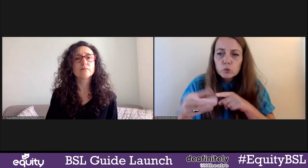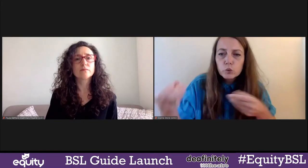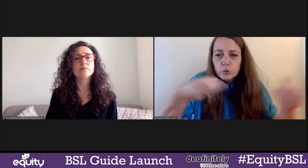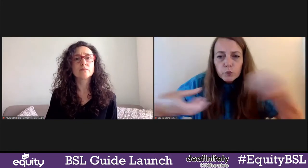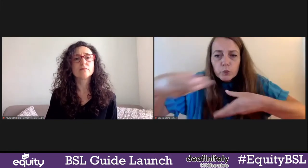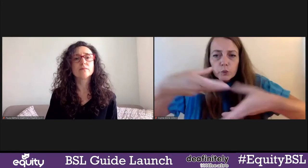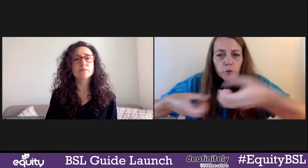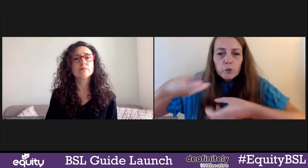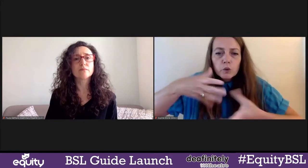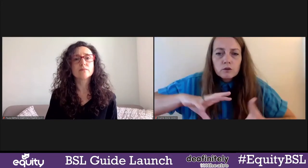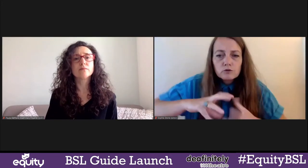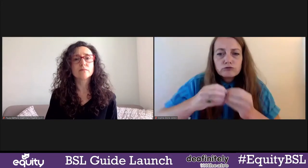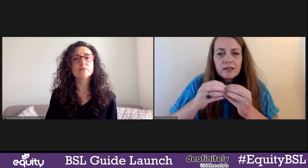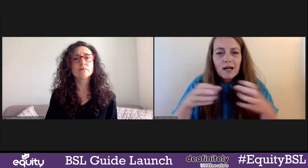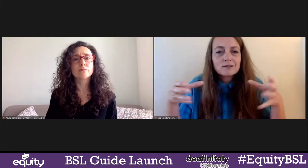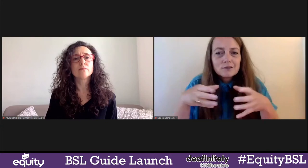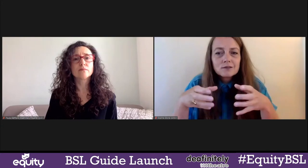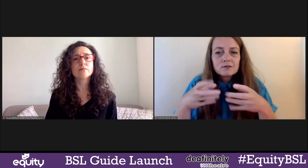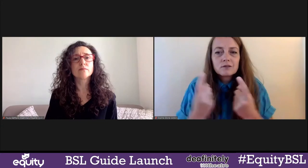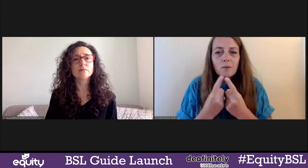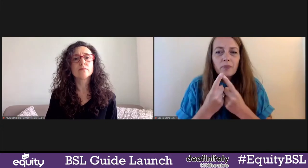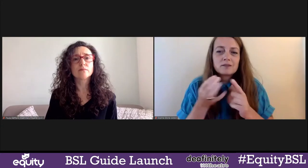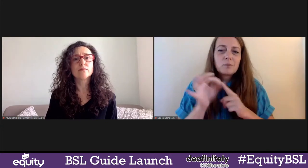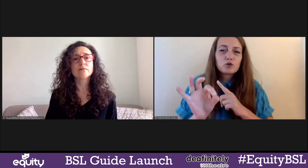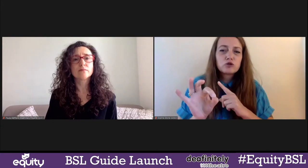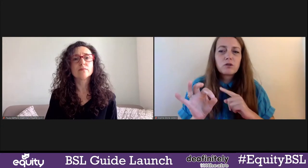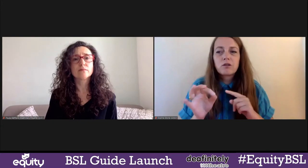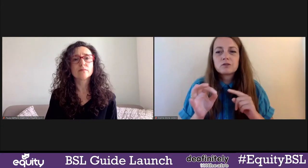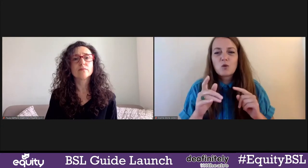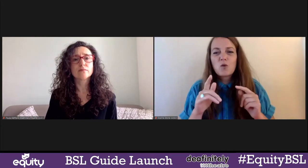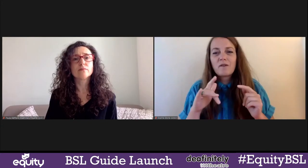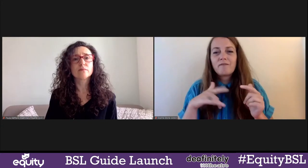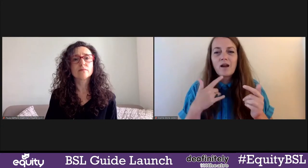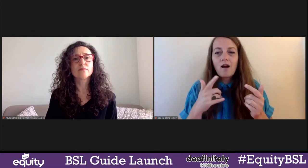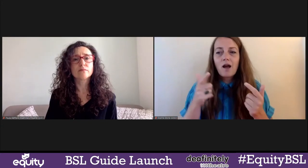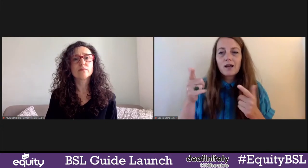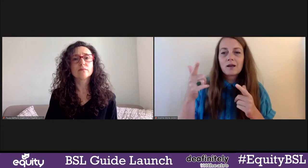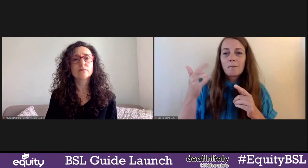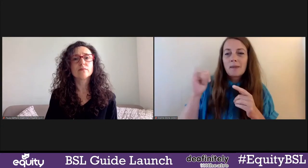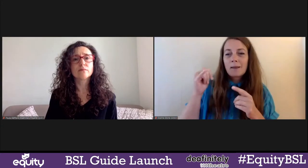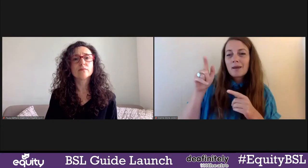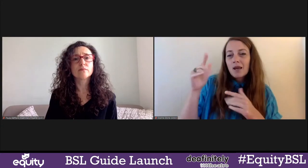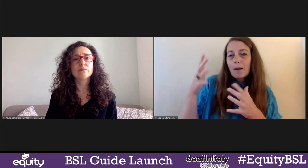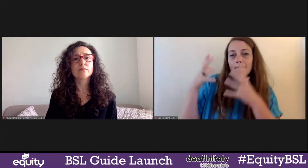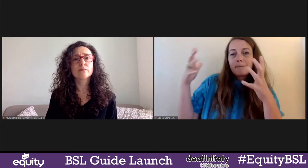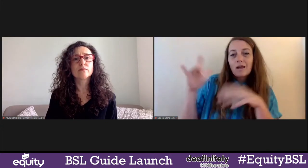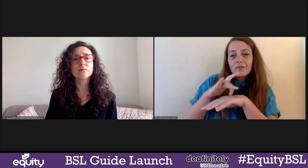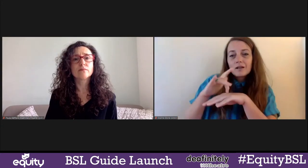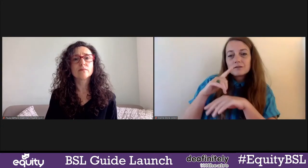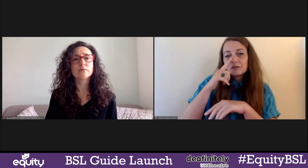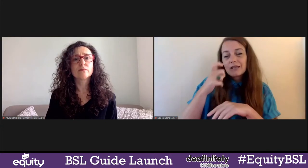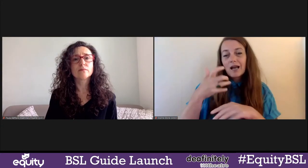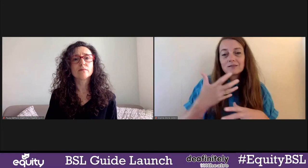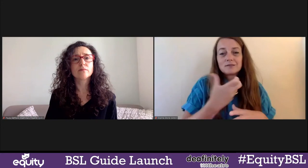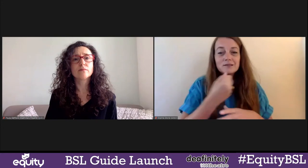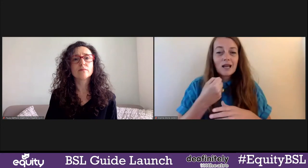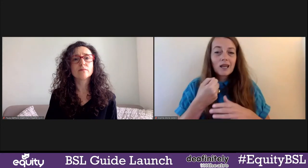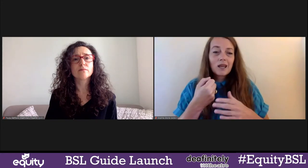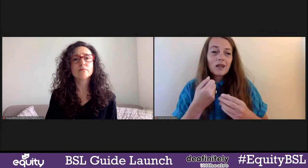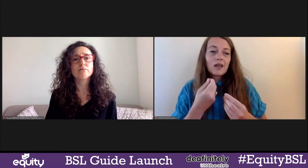where everyone is working together and everyone contributes, then they could create something really special in terms of access in comparison